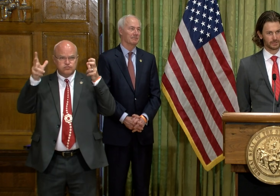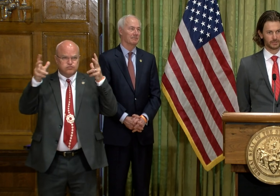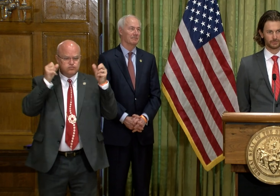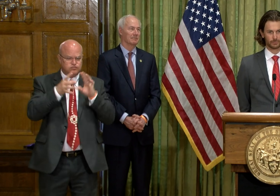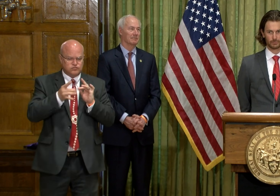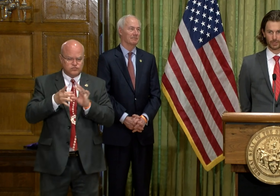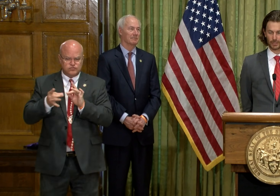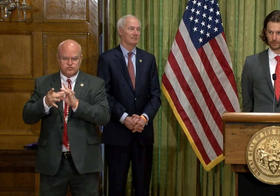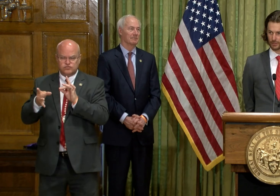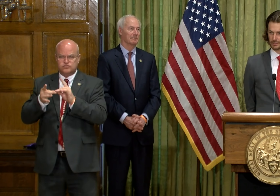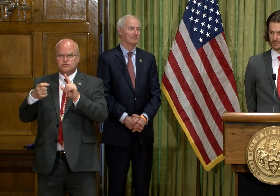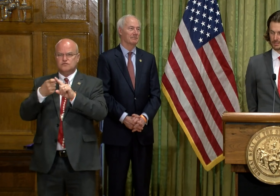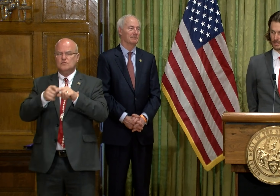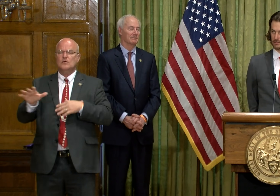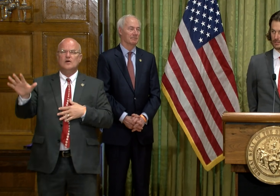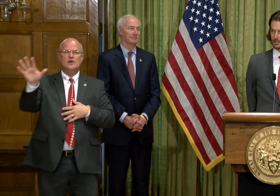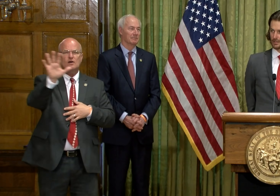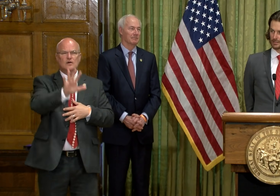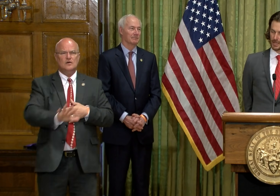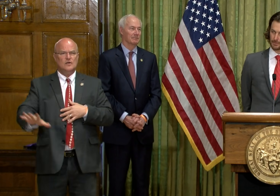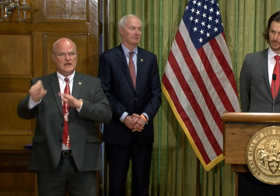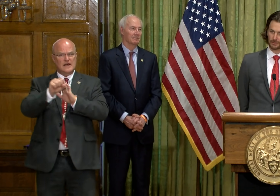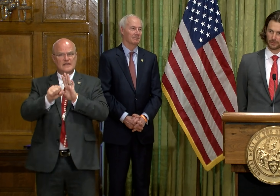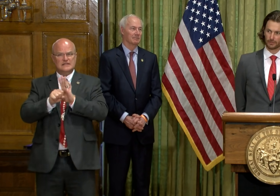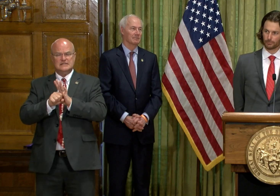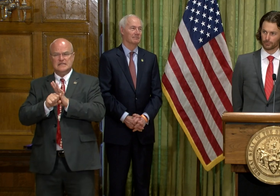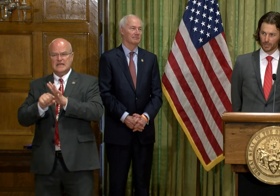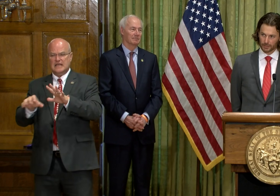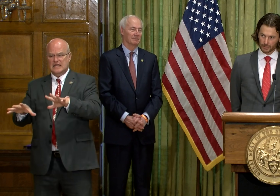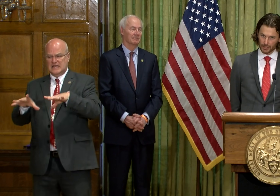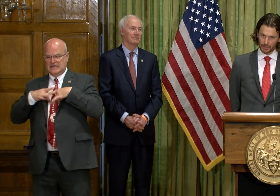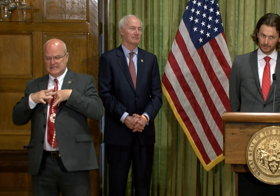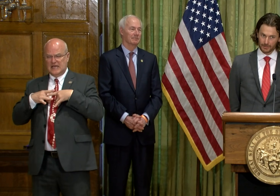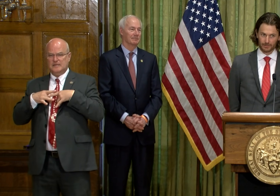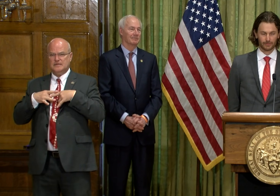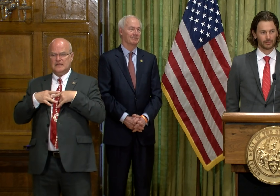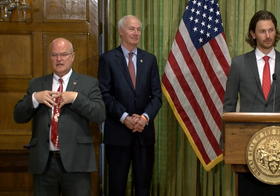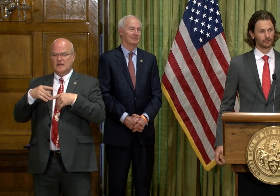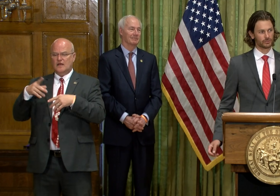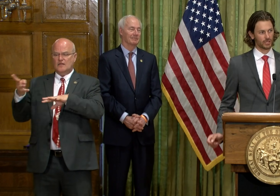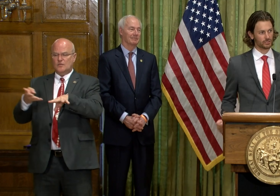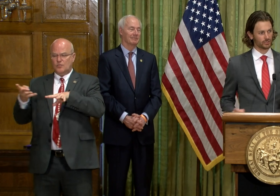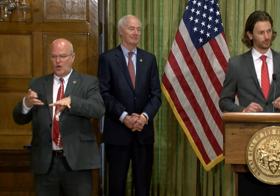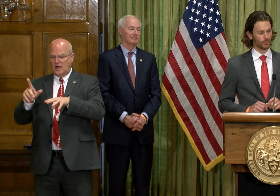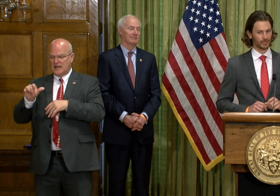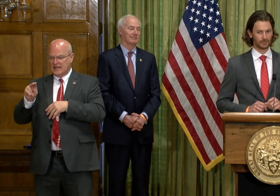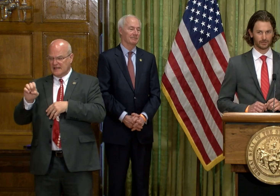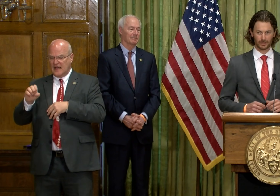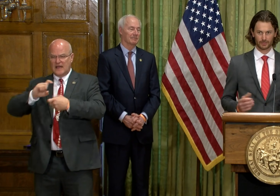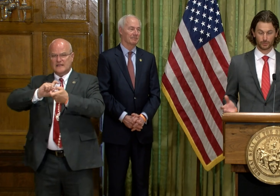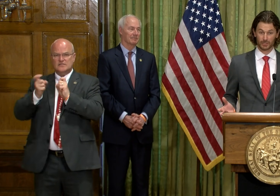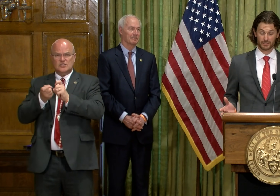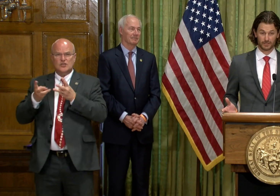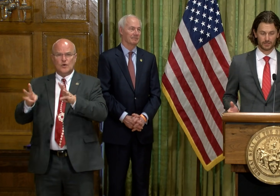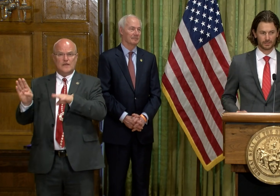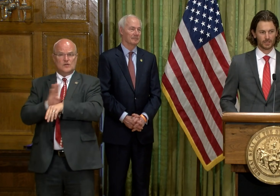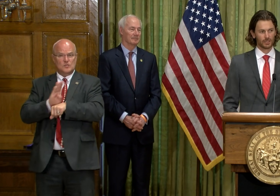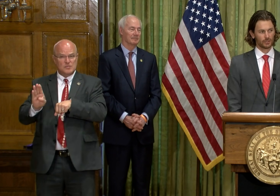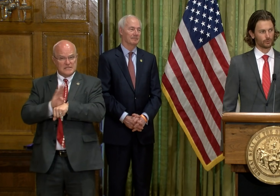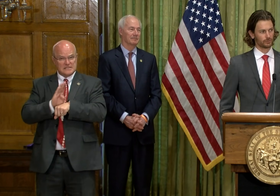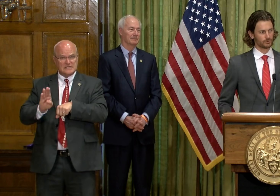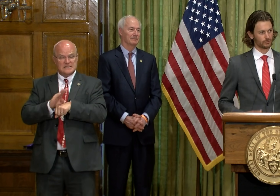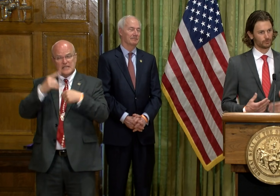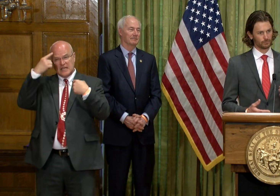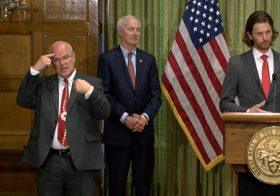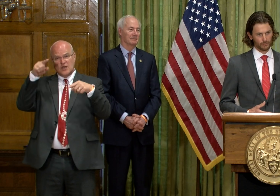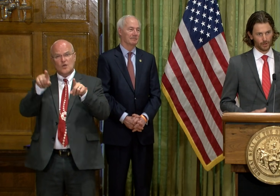about businesses from across the state adapting their product lines. They're changing the way that they do business